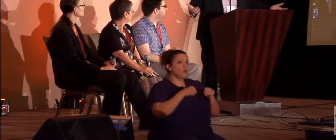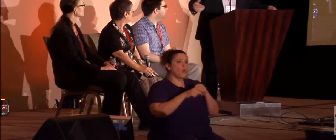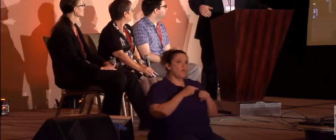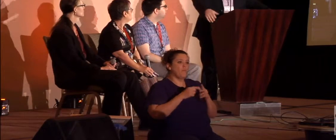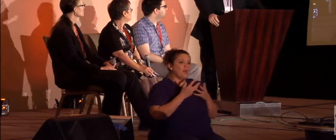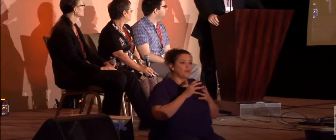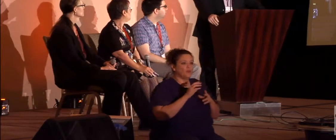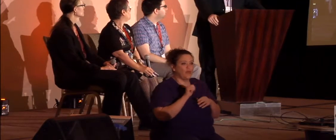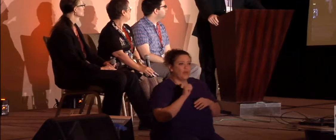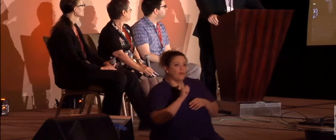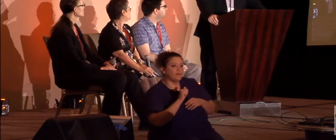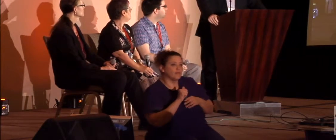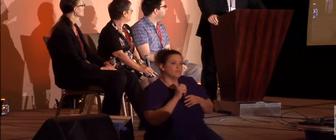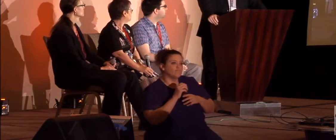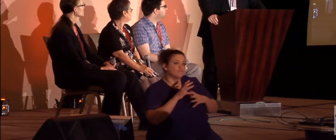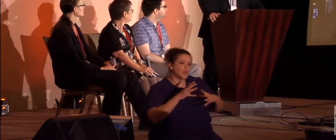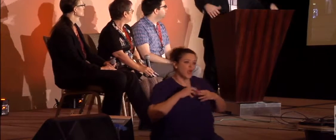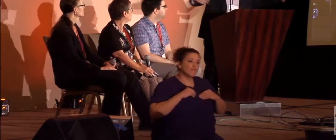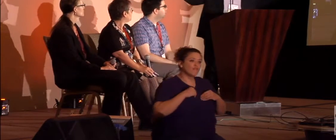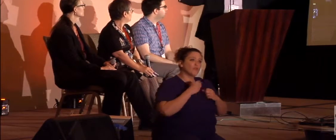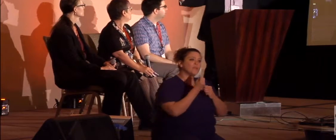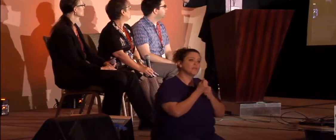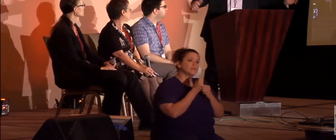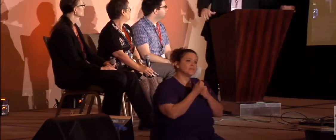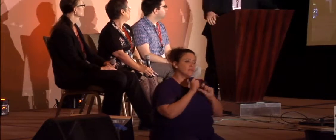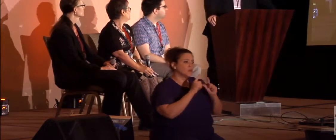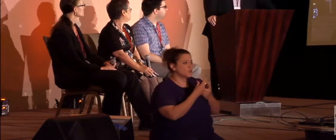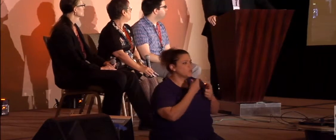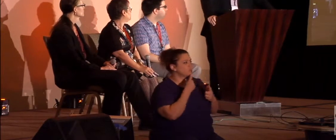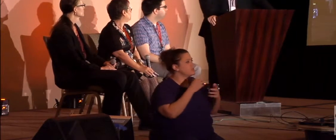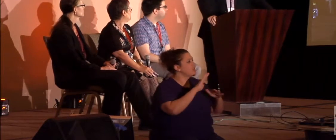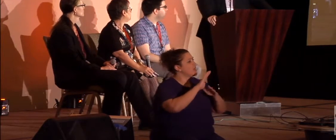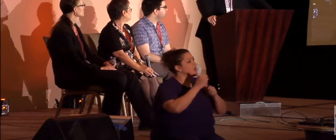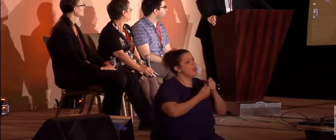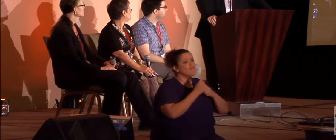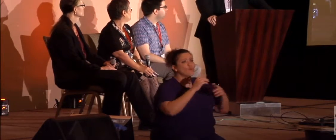affirming, accepting congregations that say, you know, all are welcome.